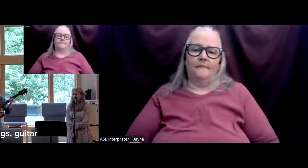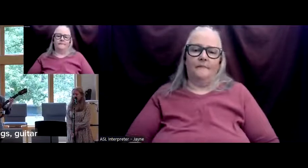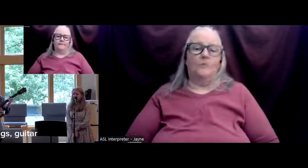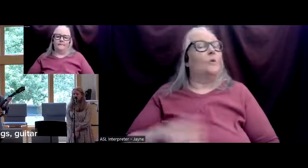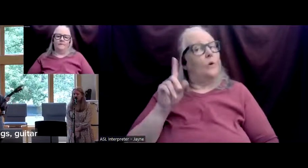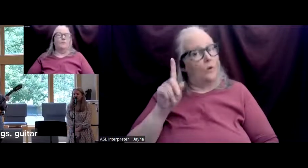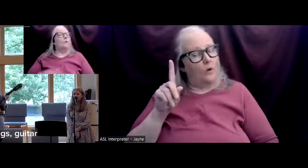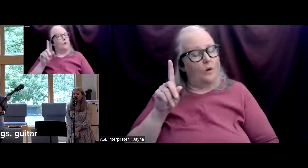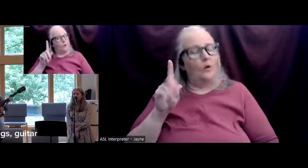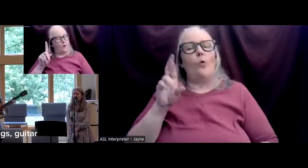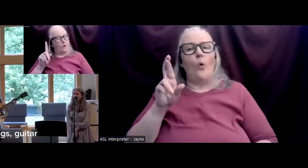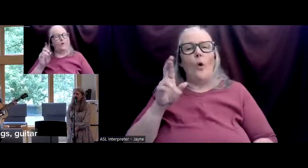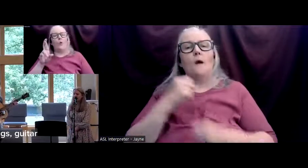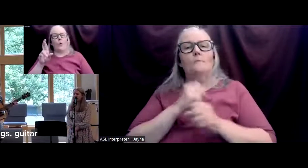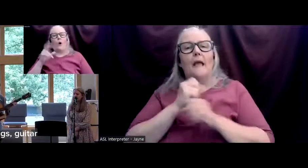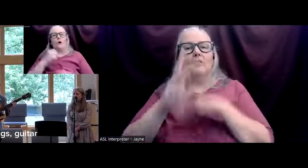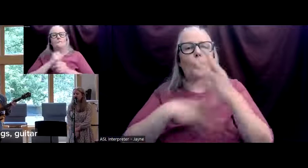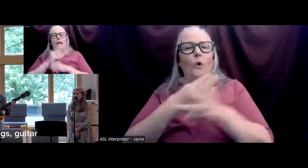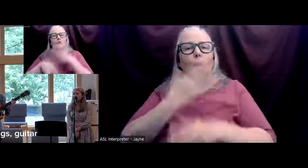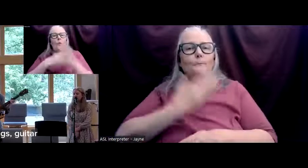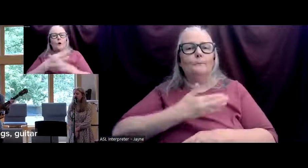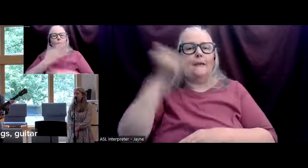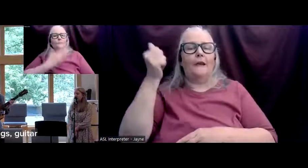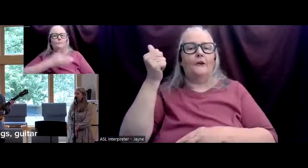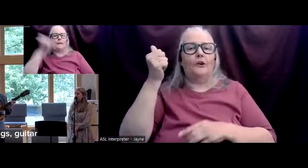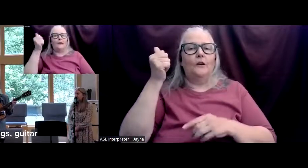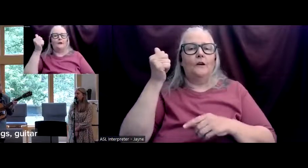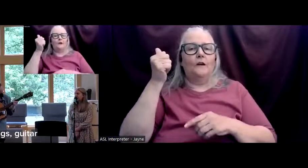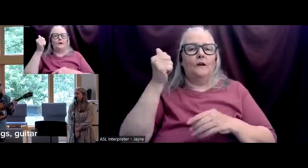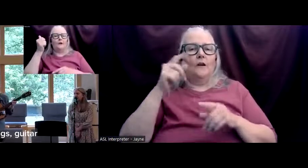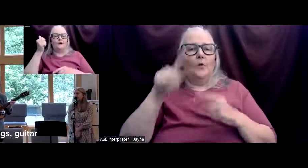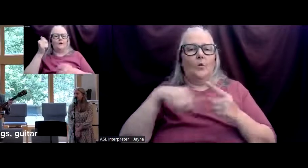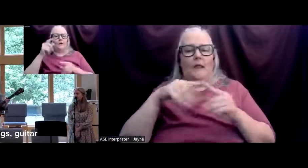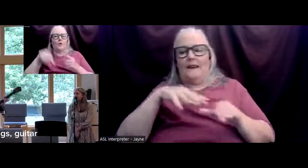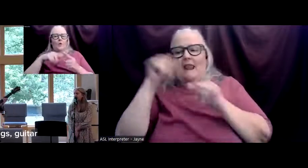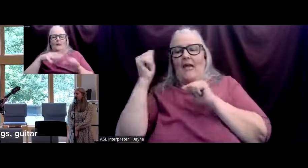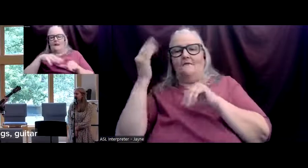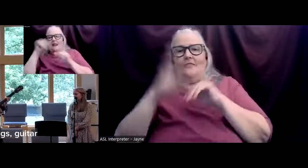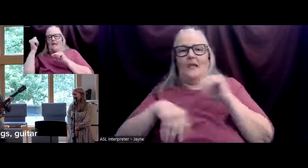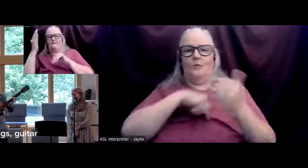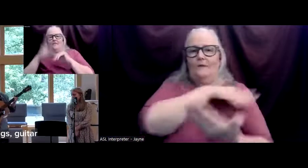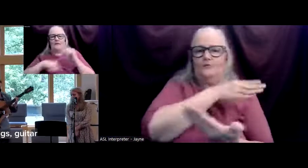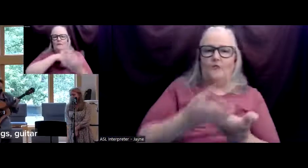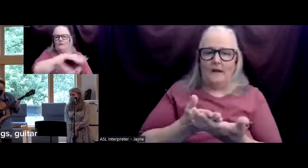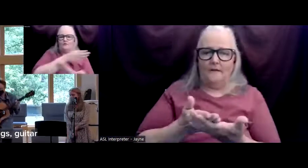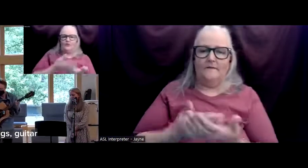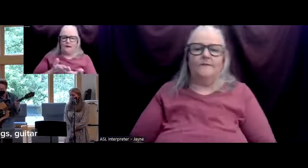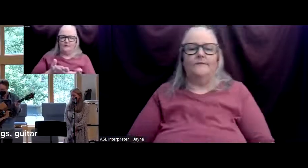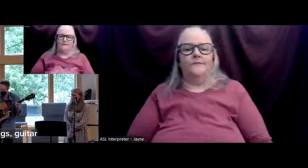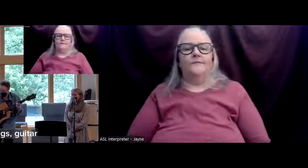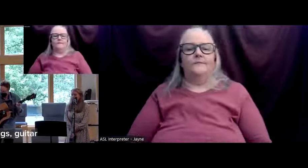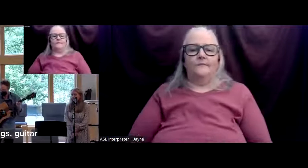Or will we leave this world better than we found it?